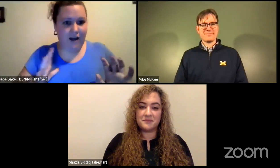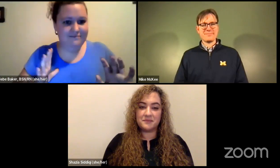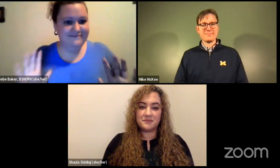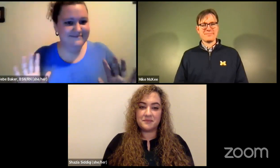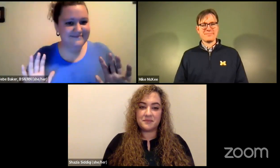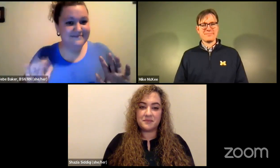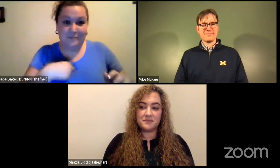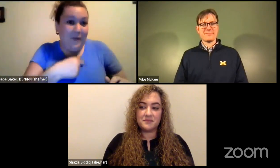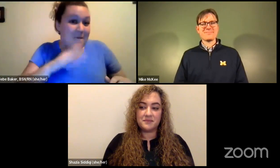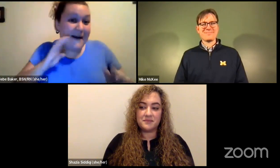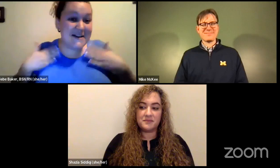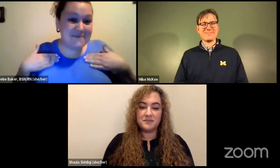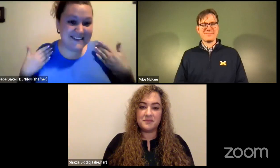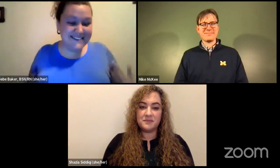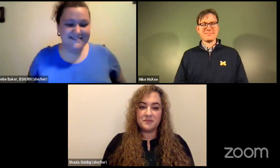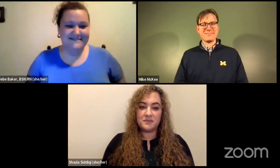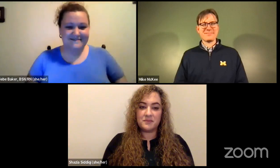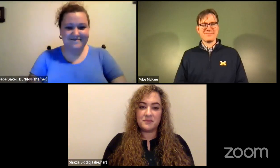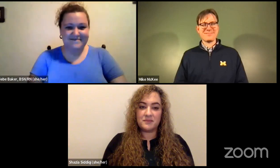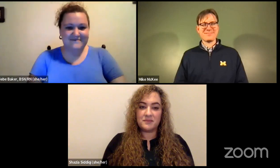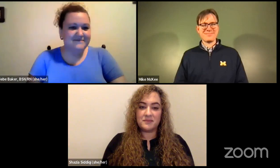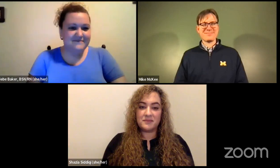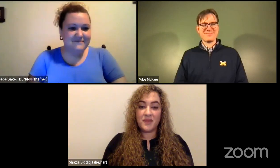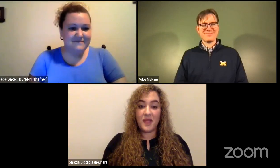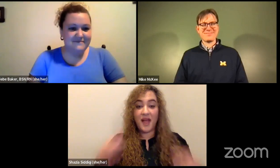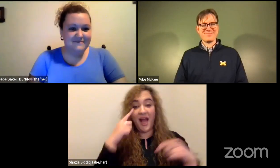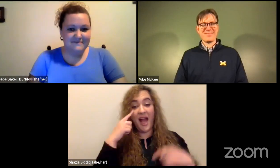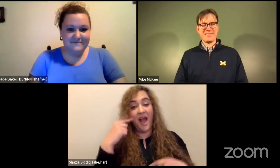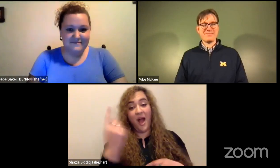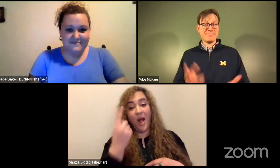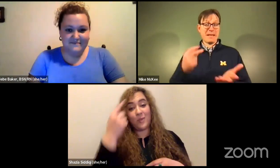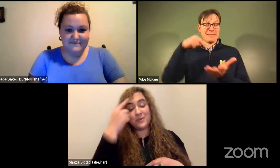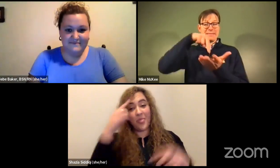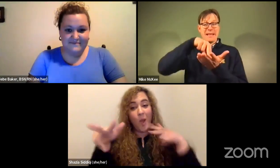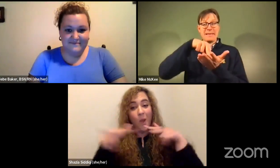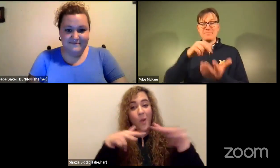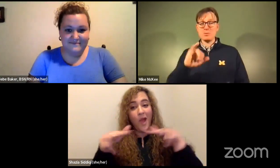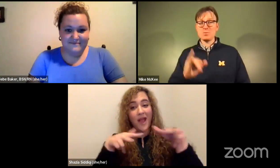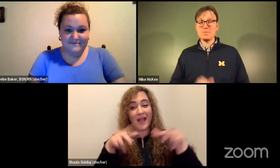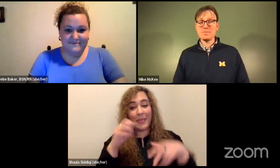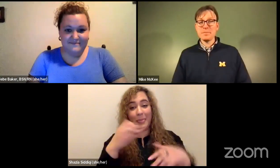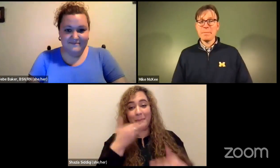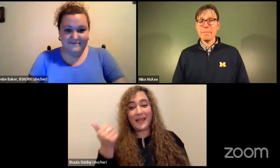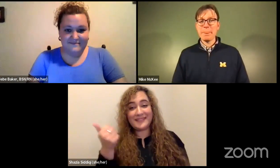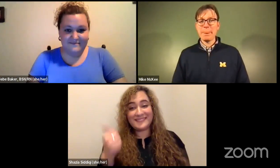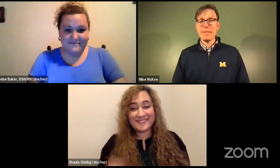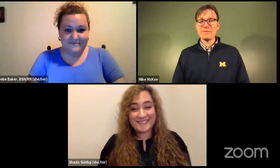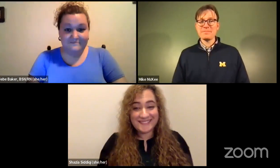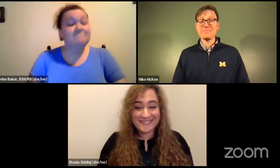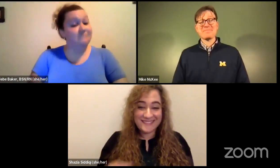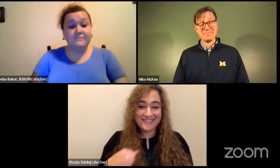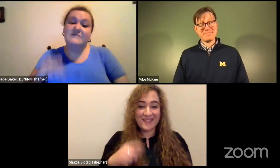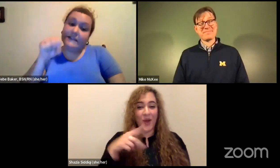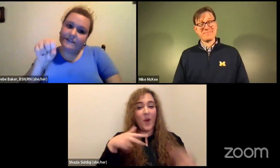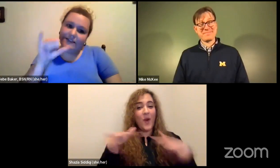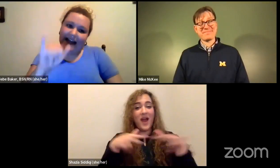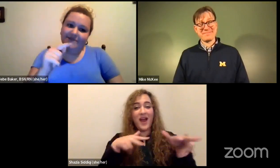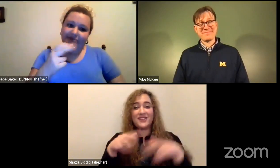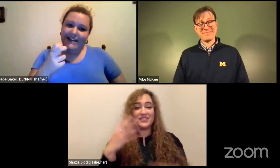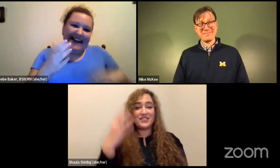to get you warm. You don't have to be really sweaty, just a little bit, and then we'll be happy. And I always thought that walking is the best,